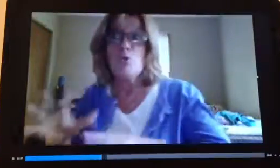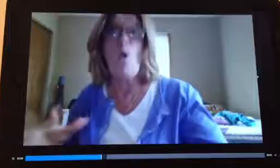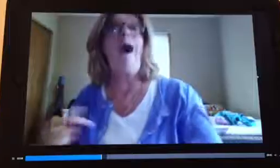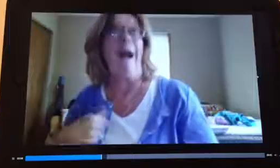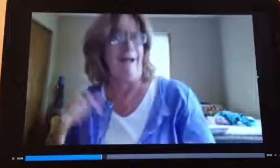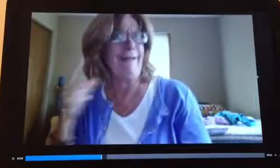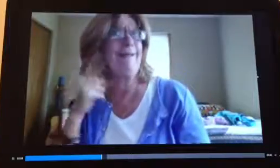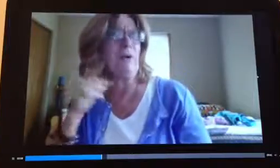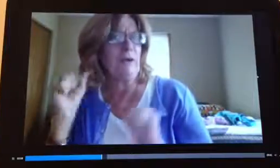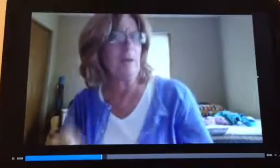I would